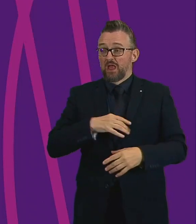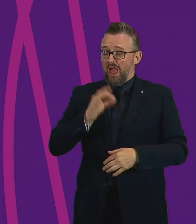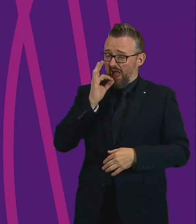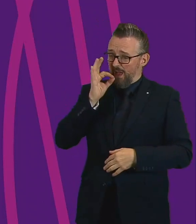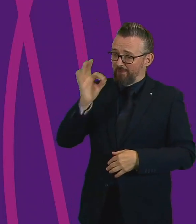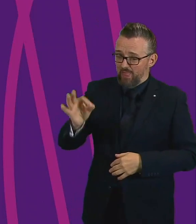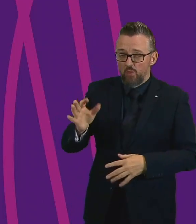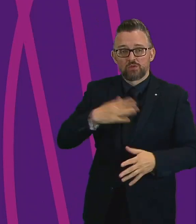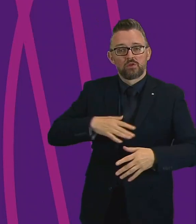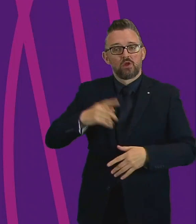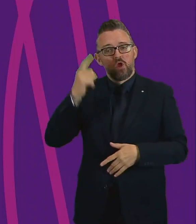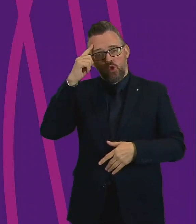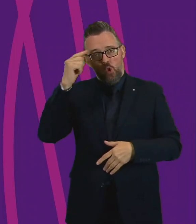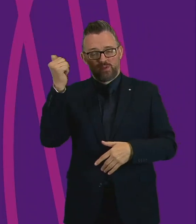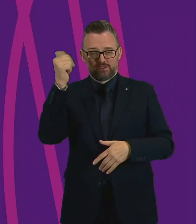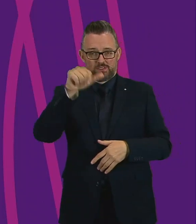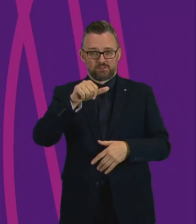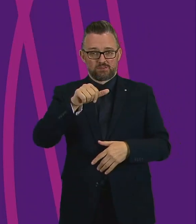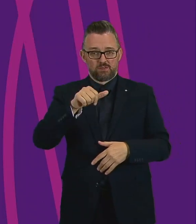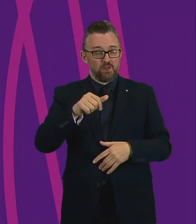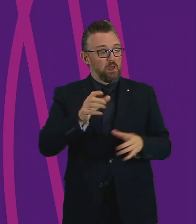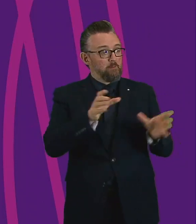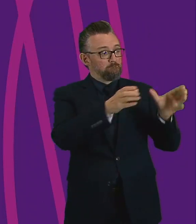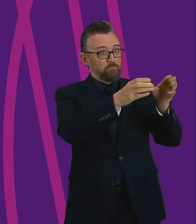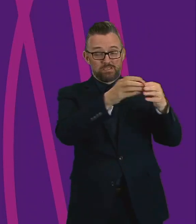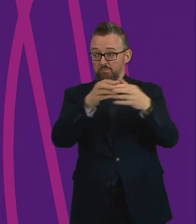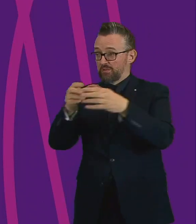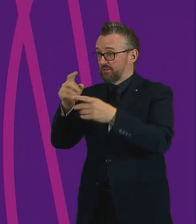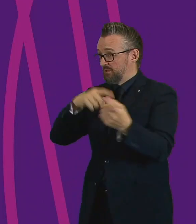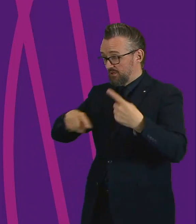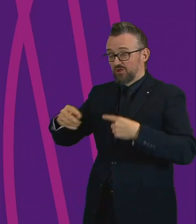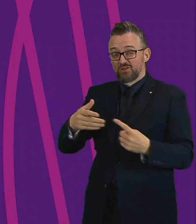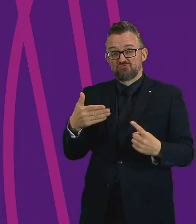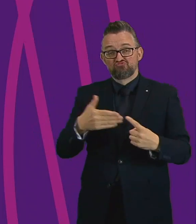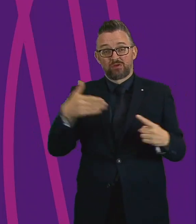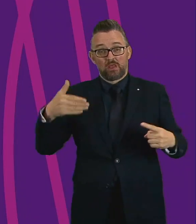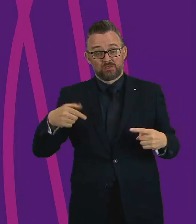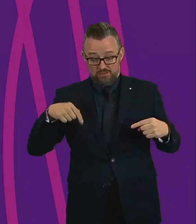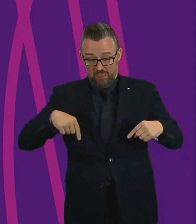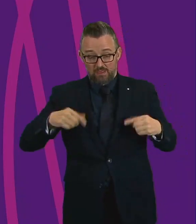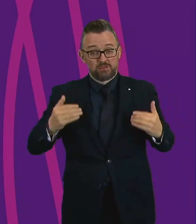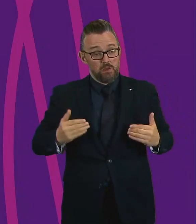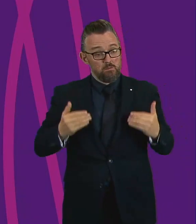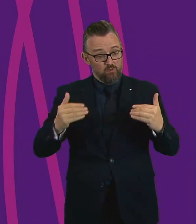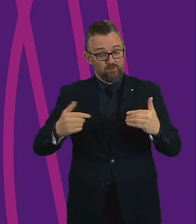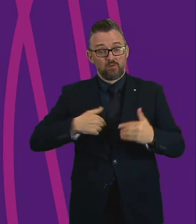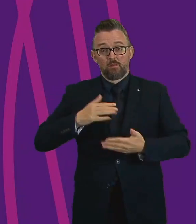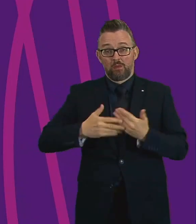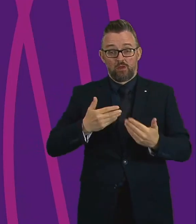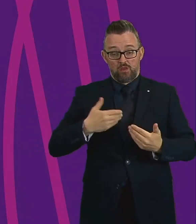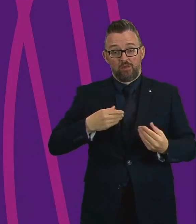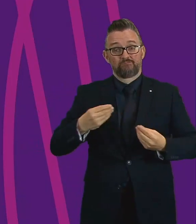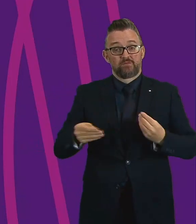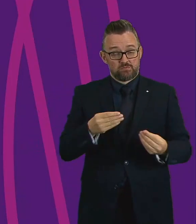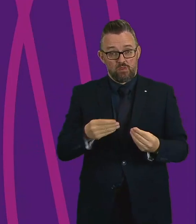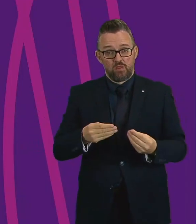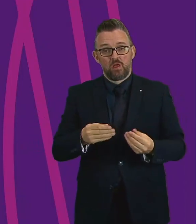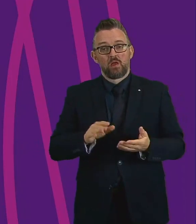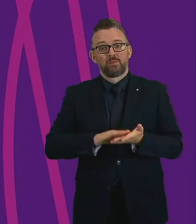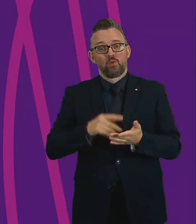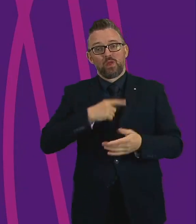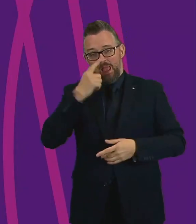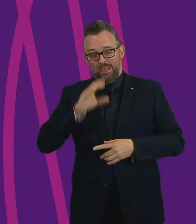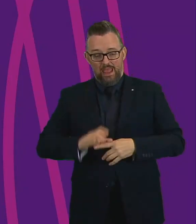common sense and cross-party recognition that movement on these matters will enable us to invest